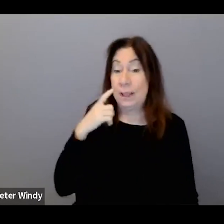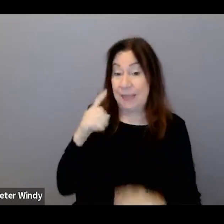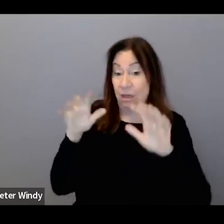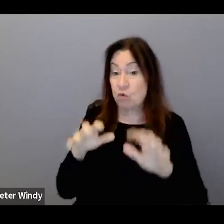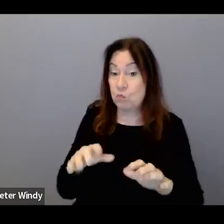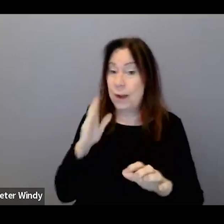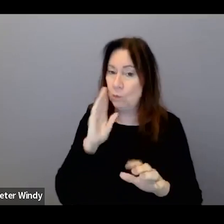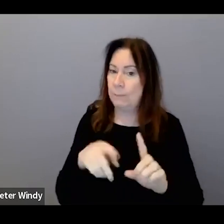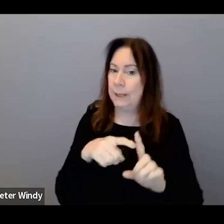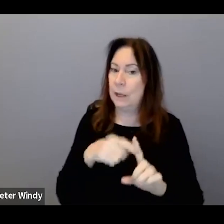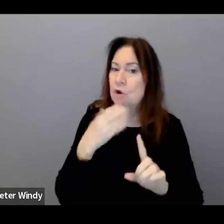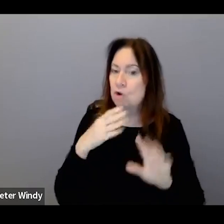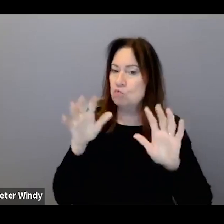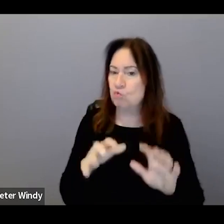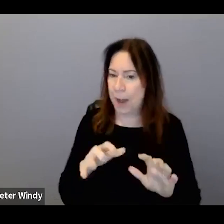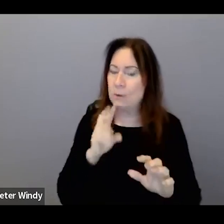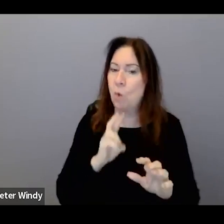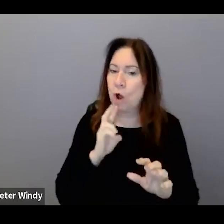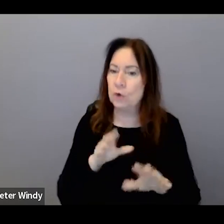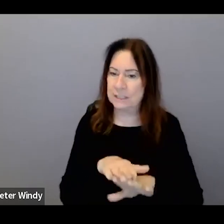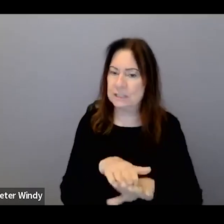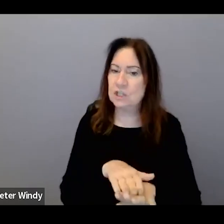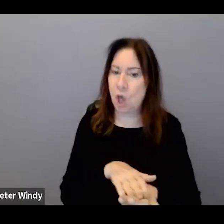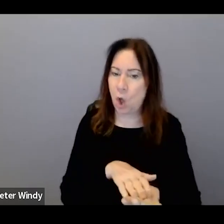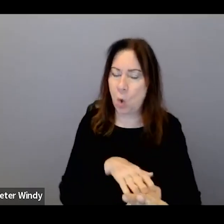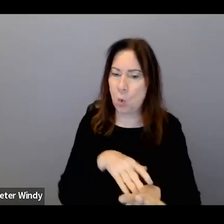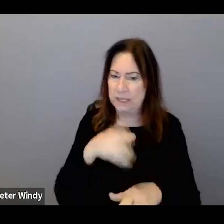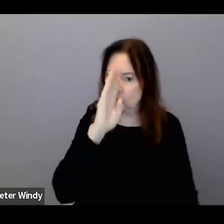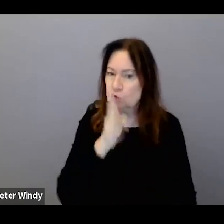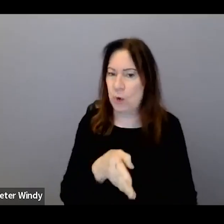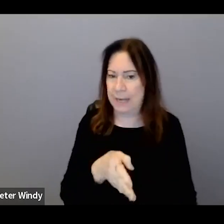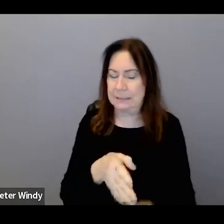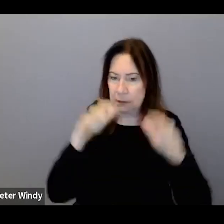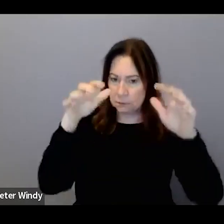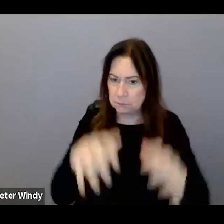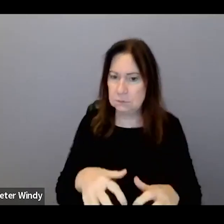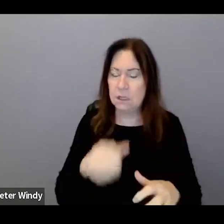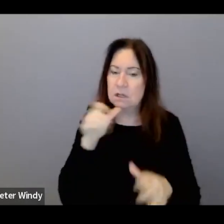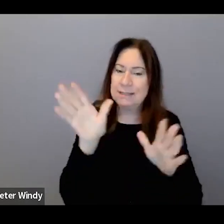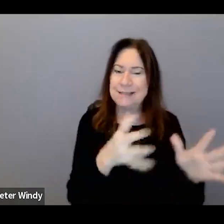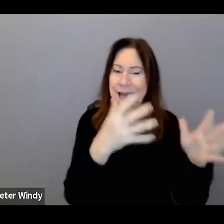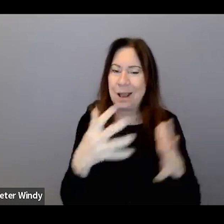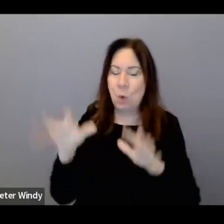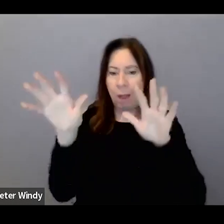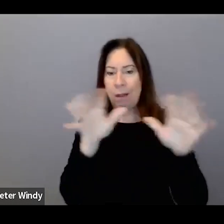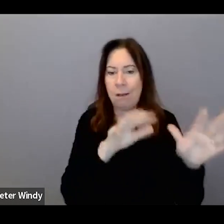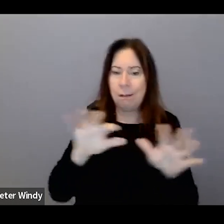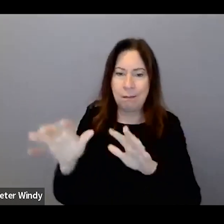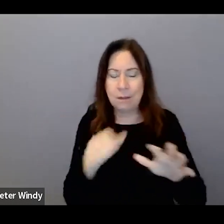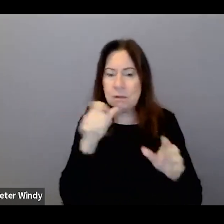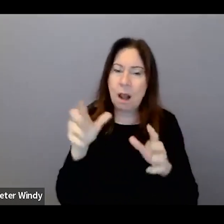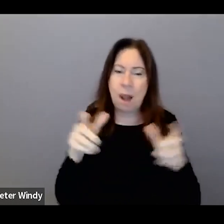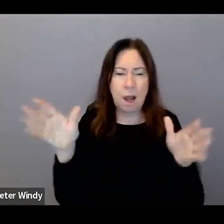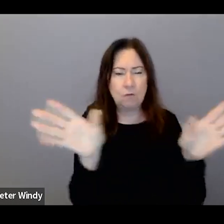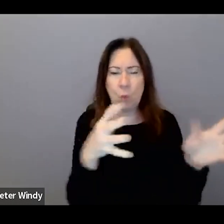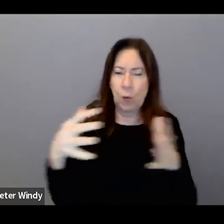the good kind of rainfall because it's slow and it's straight down. It's not blowing sideways. There's not a whole lot of wind associated with